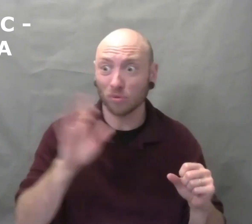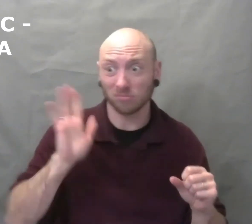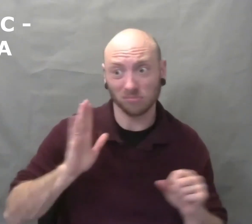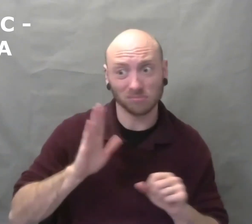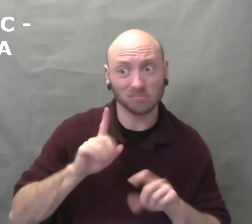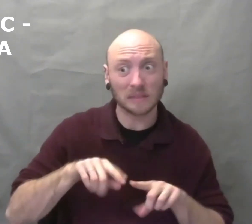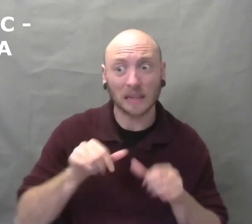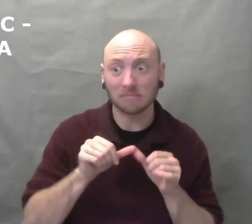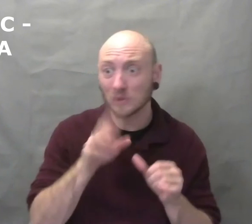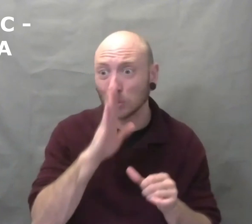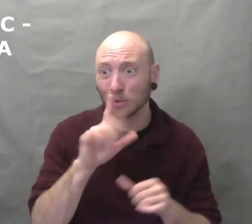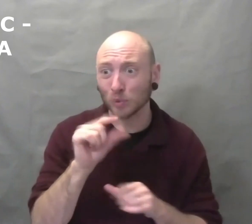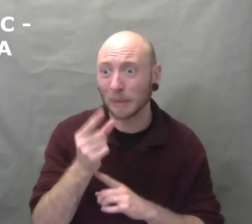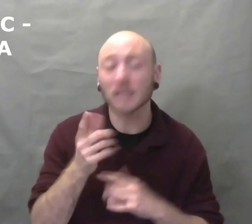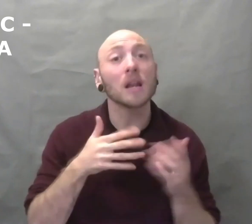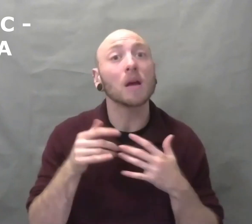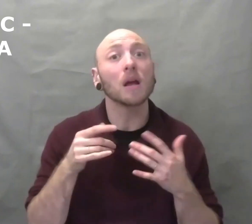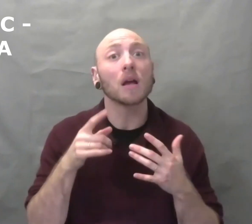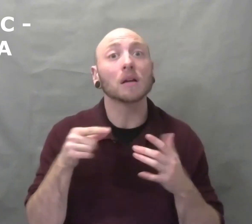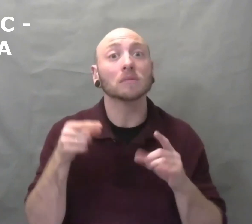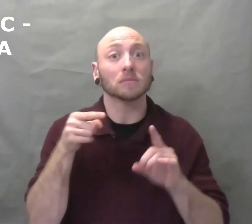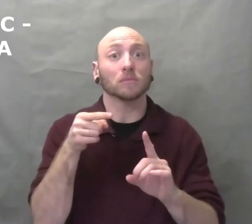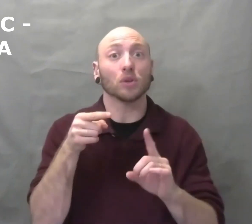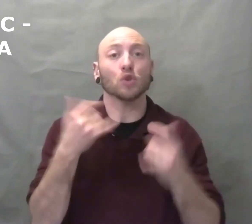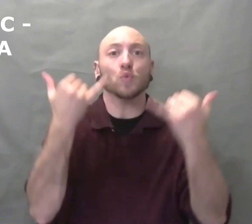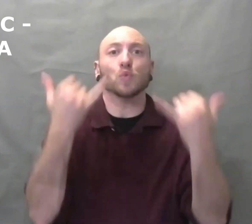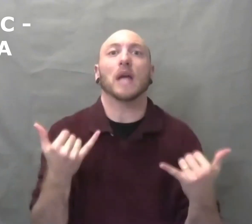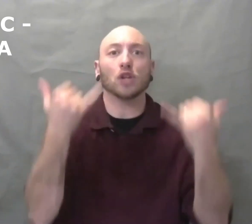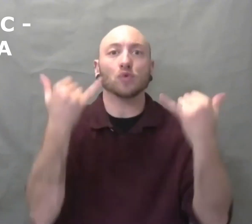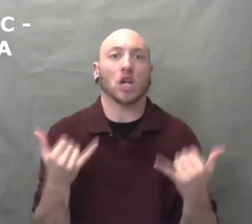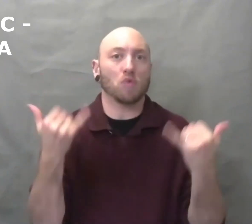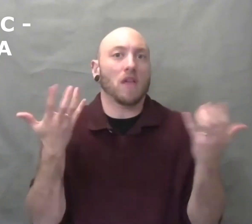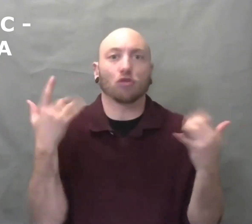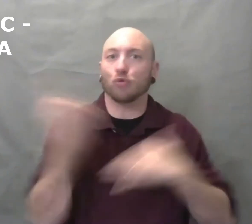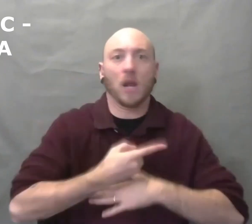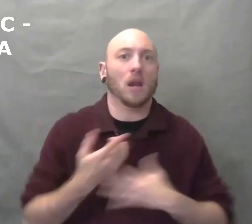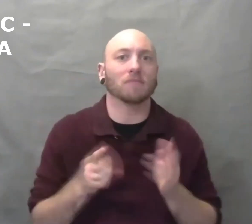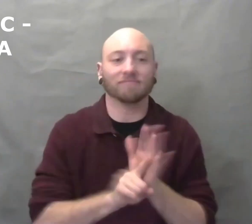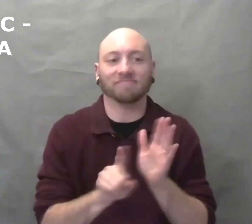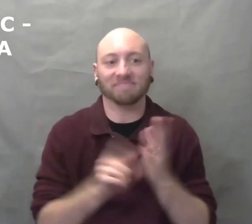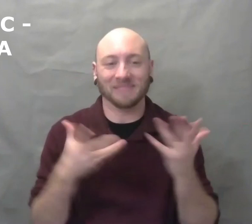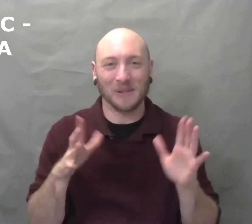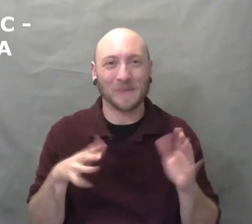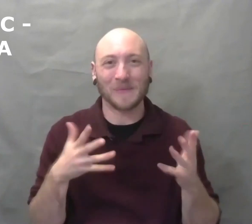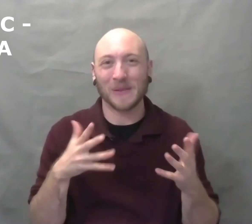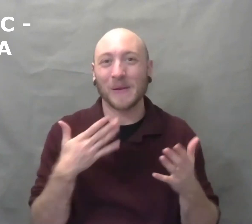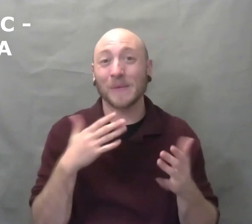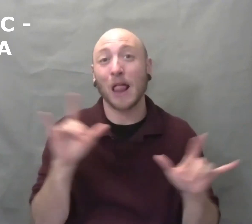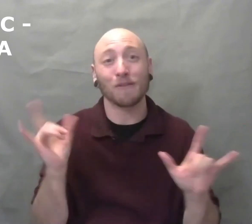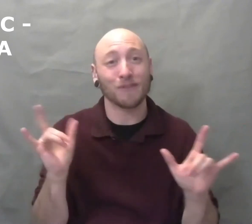but it's just today. And I'm going to leave it at that. I love you guys, and peace.